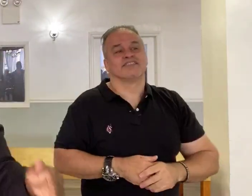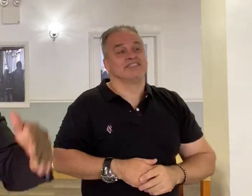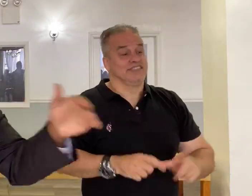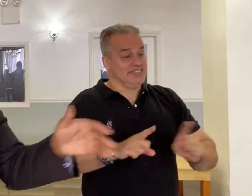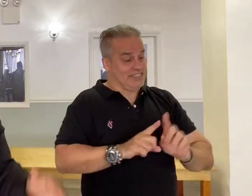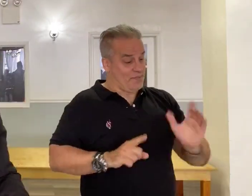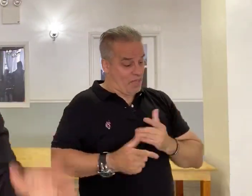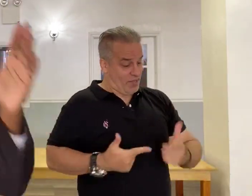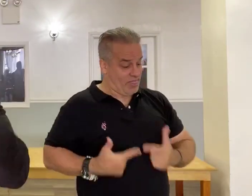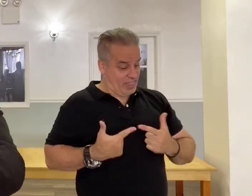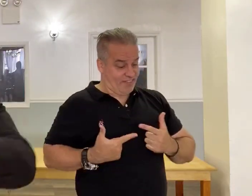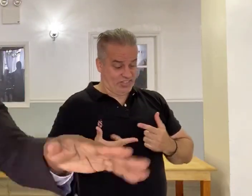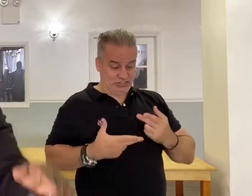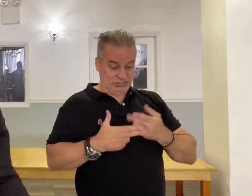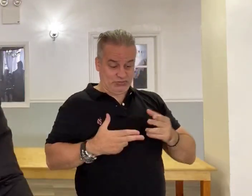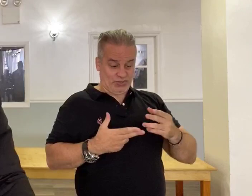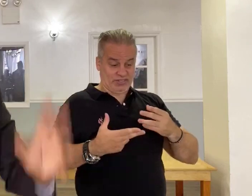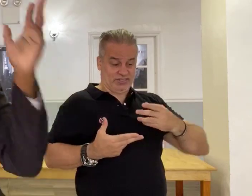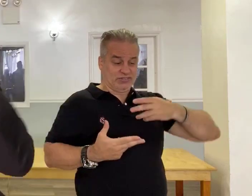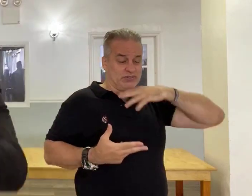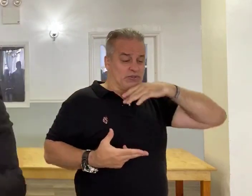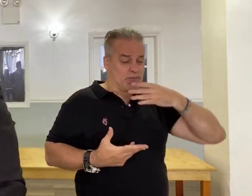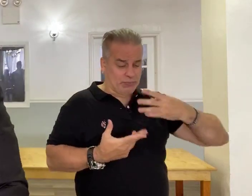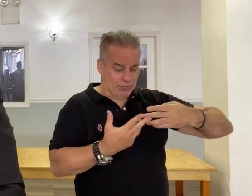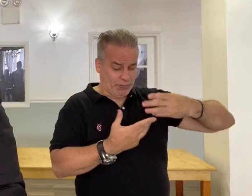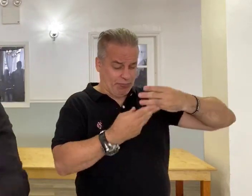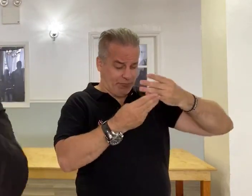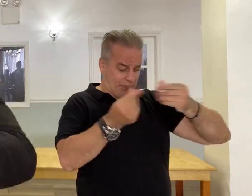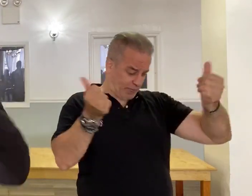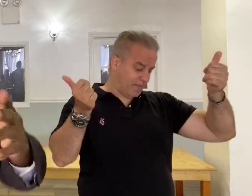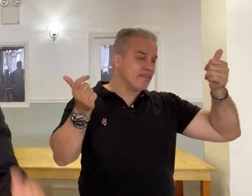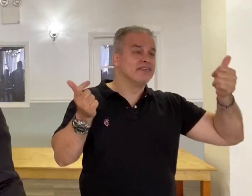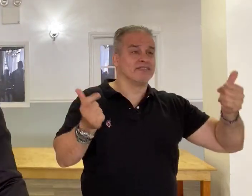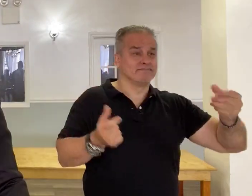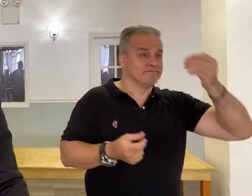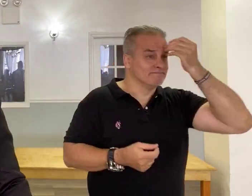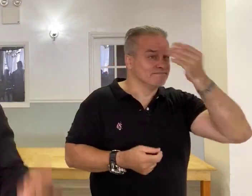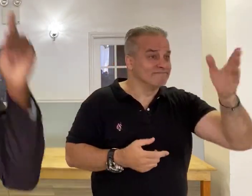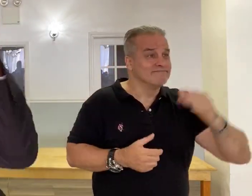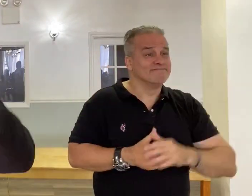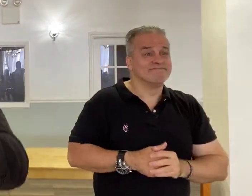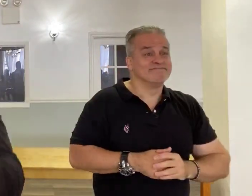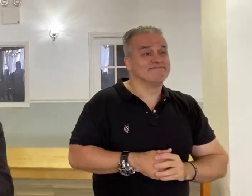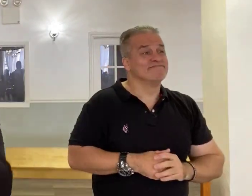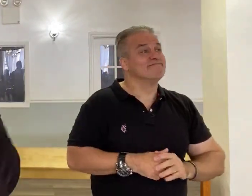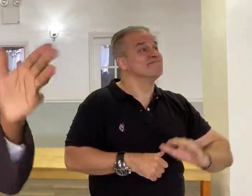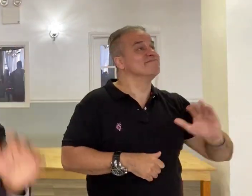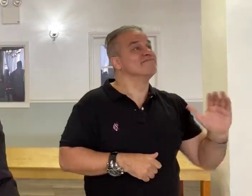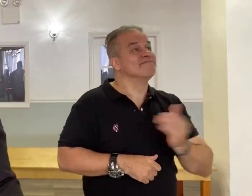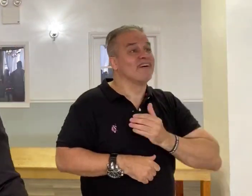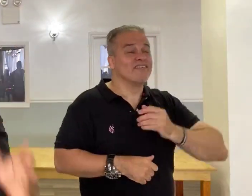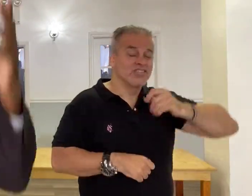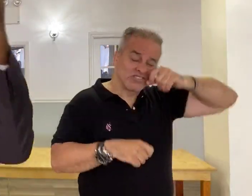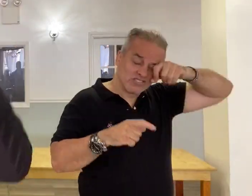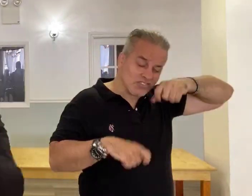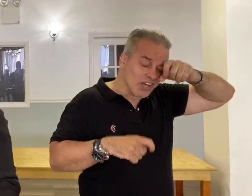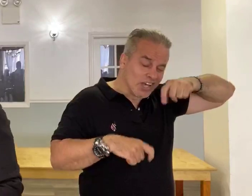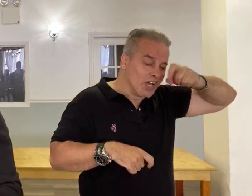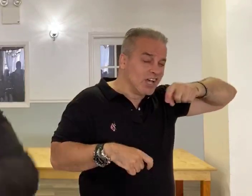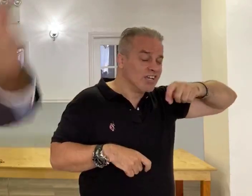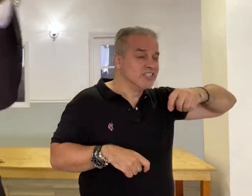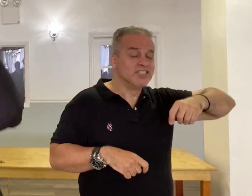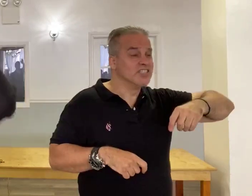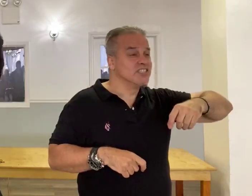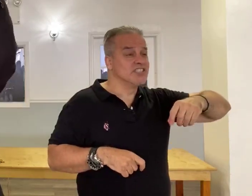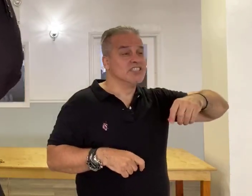As much as our lives are as vapor that appears for a little time and then vanishes away, I want you to also know that our tears are such a thing that when they